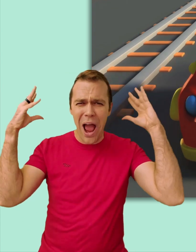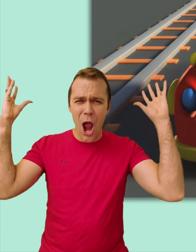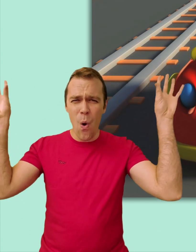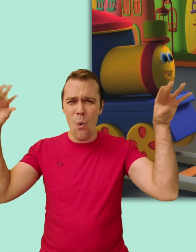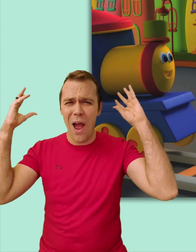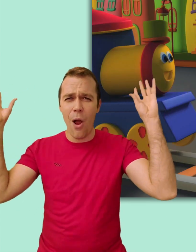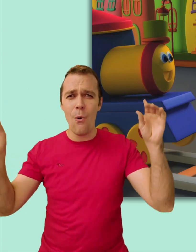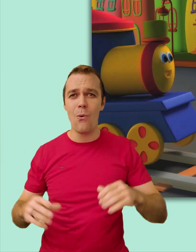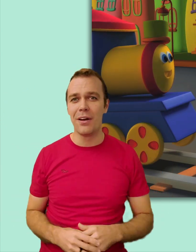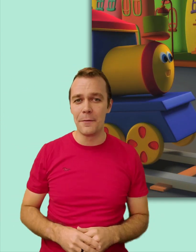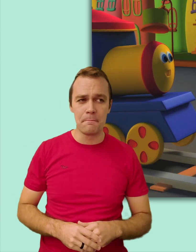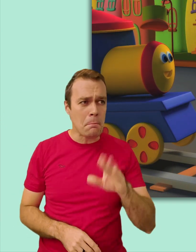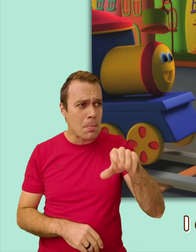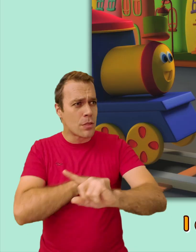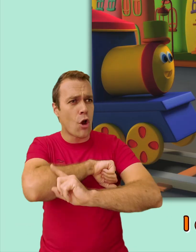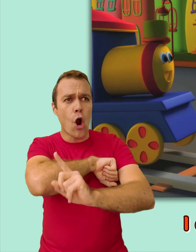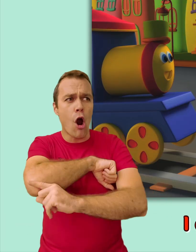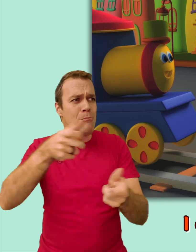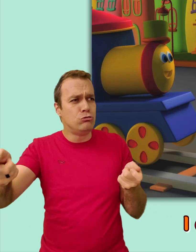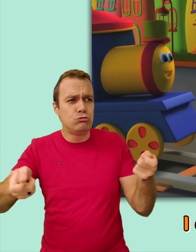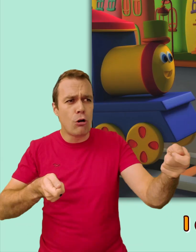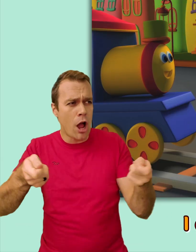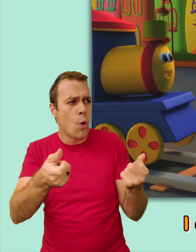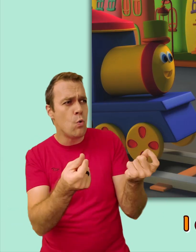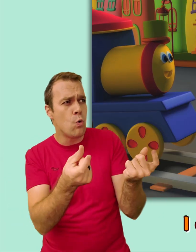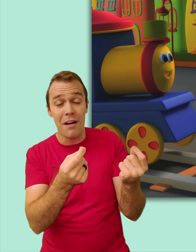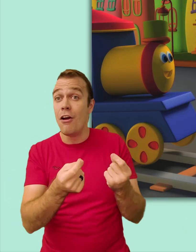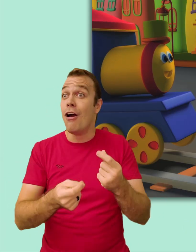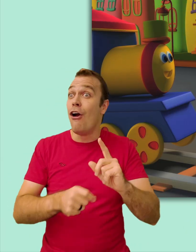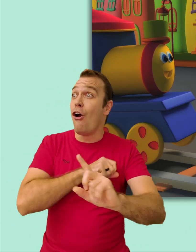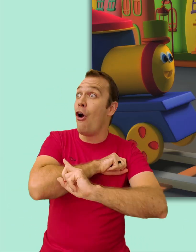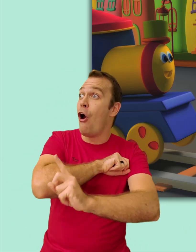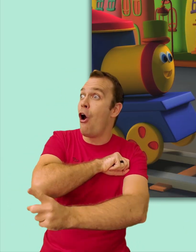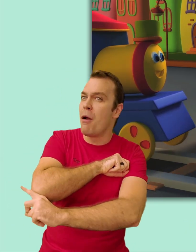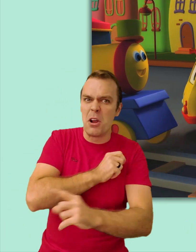What are you doing, garbage truck? I'm collecting garbage.